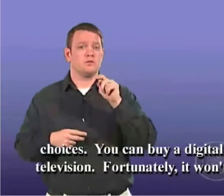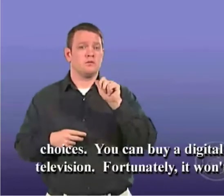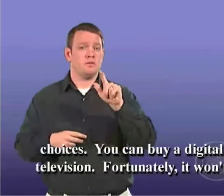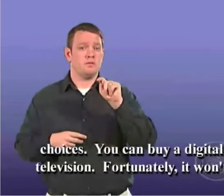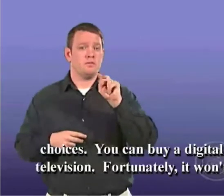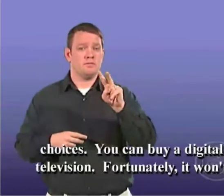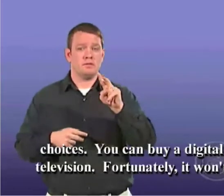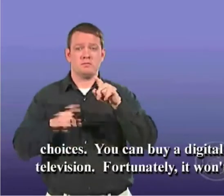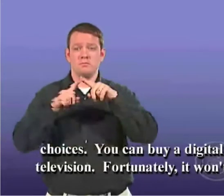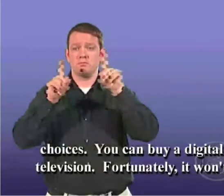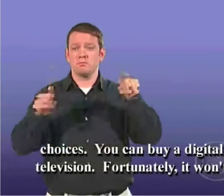digital television.